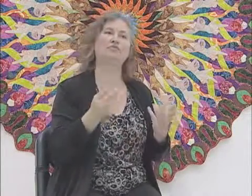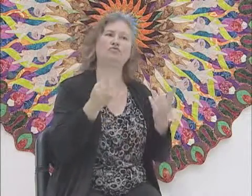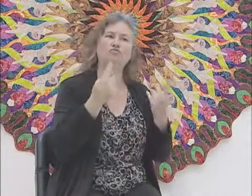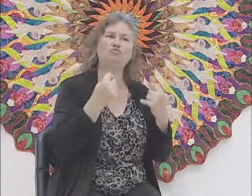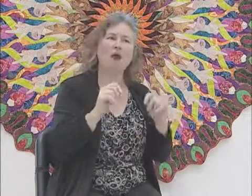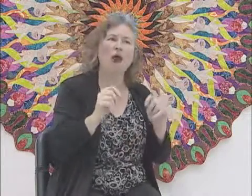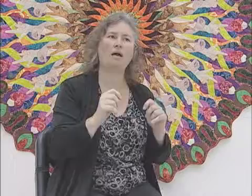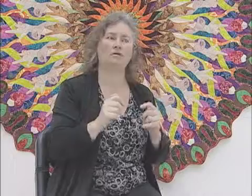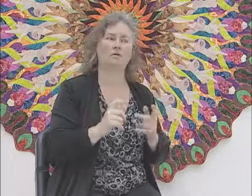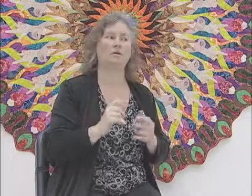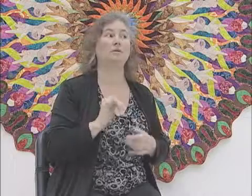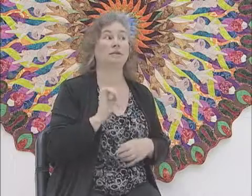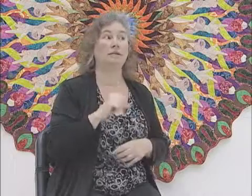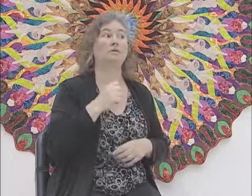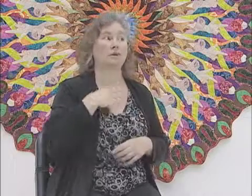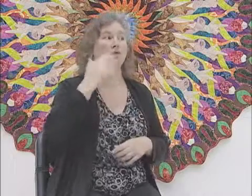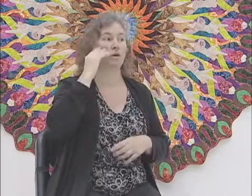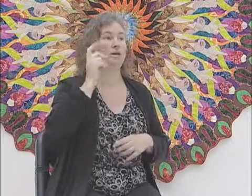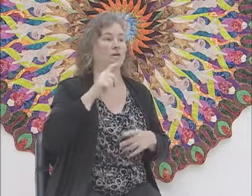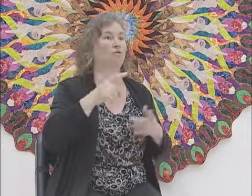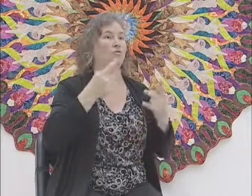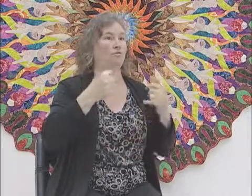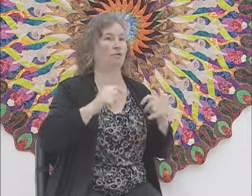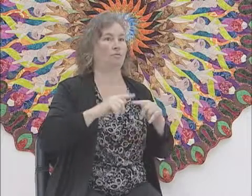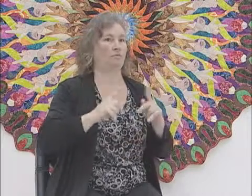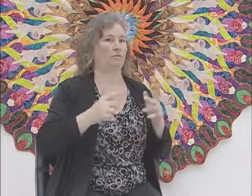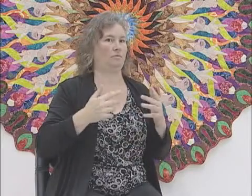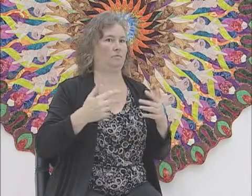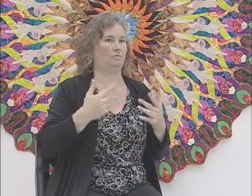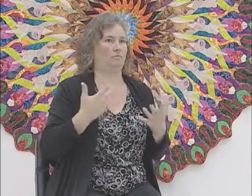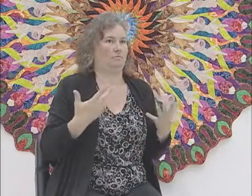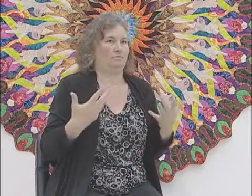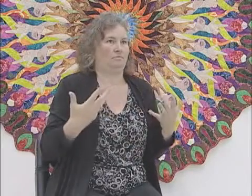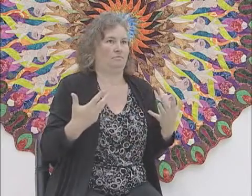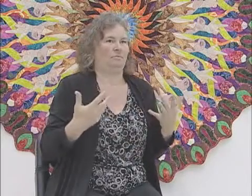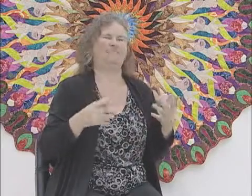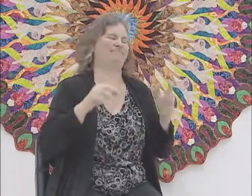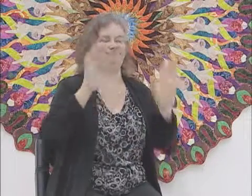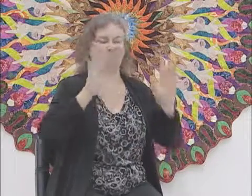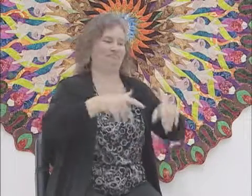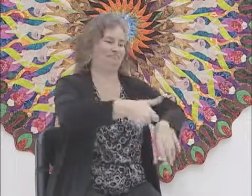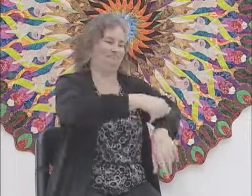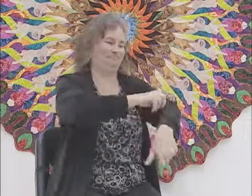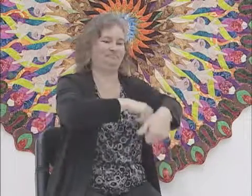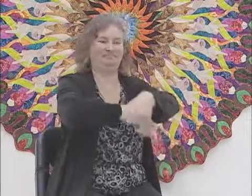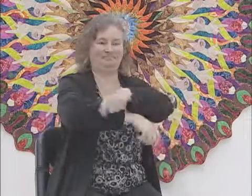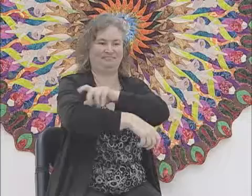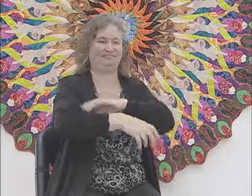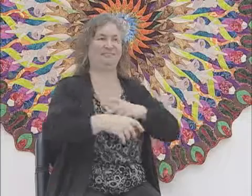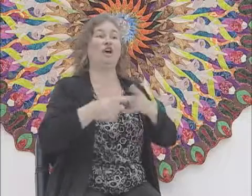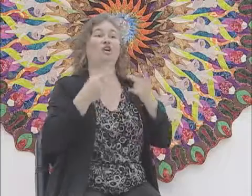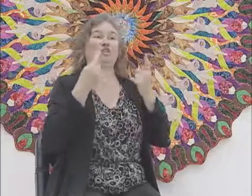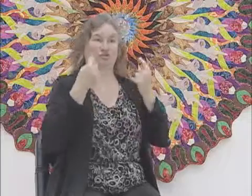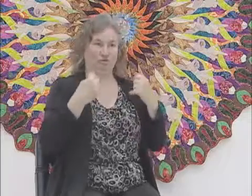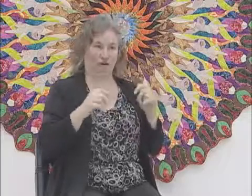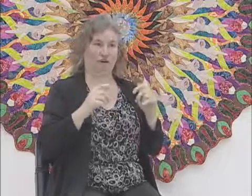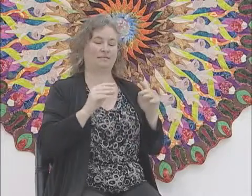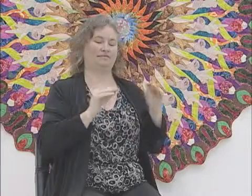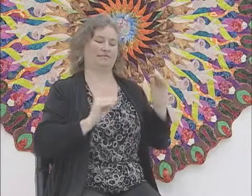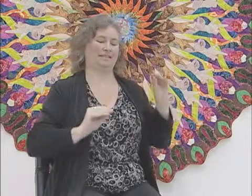if this dream was trying to get my attention. Please give it a try. So I did decide to try. Rolled up my sleeves and decided